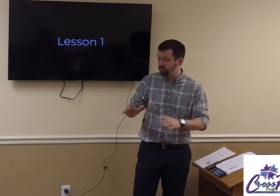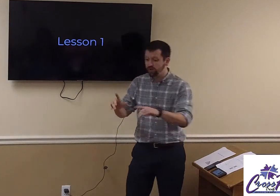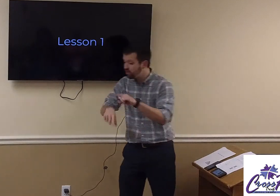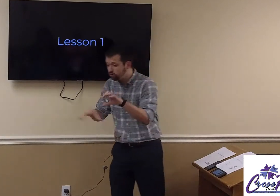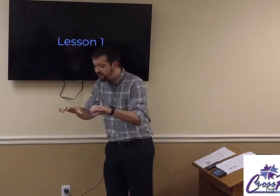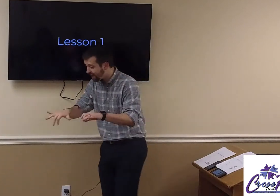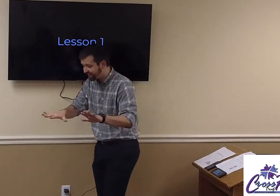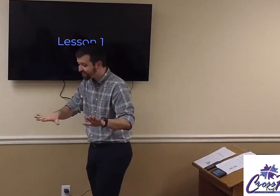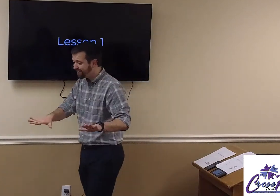you can't do that.